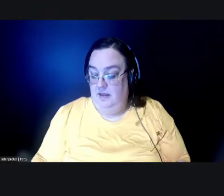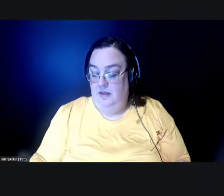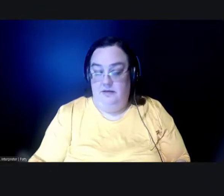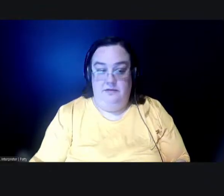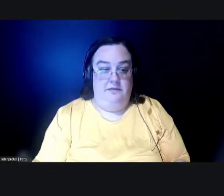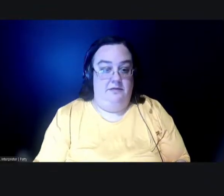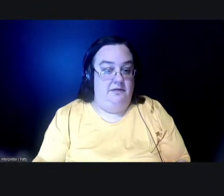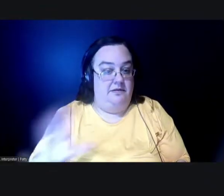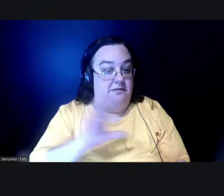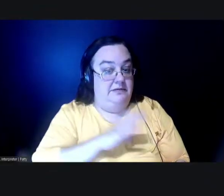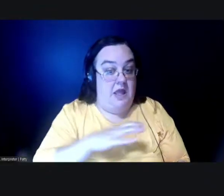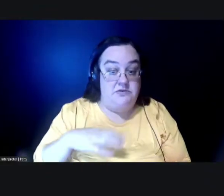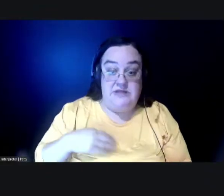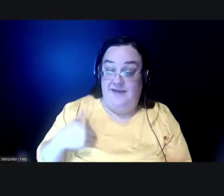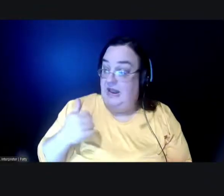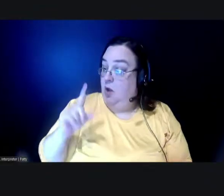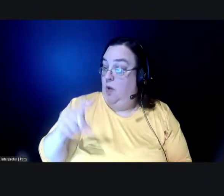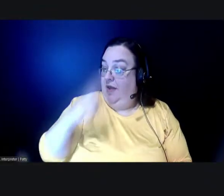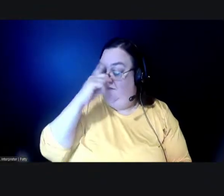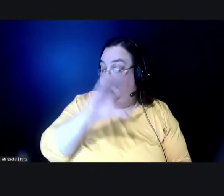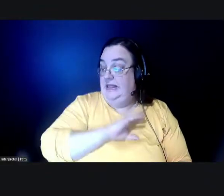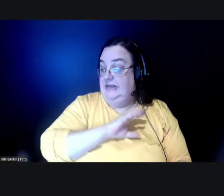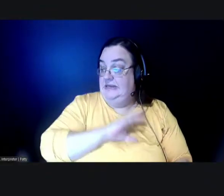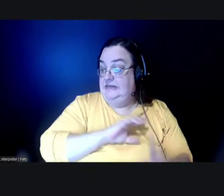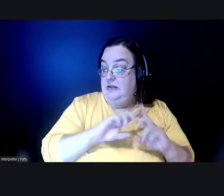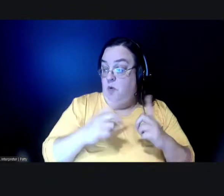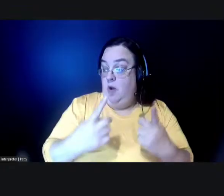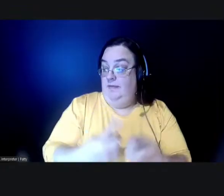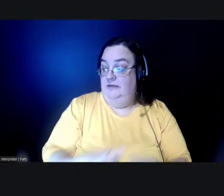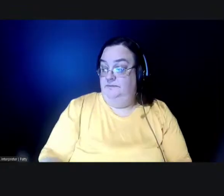Council, questions for the police department?